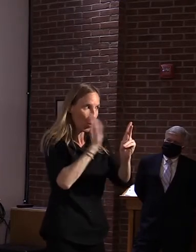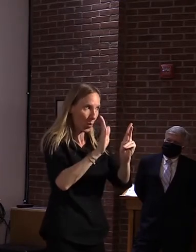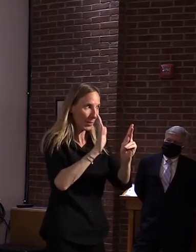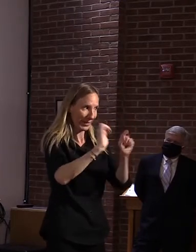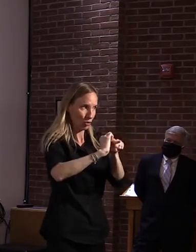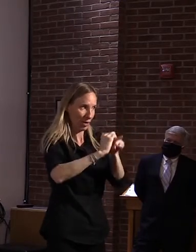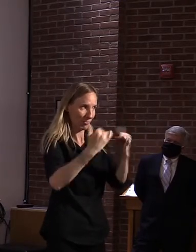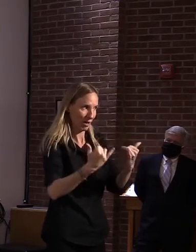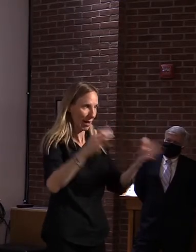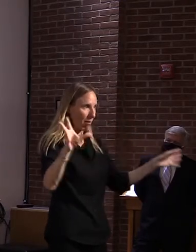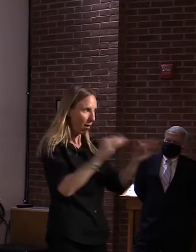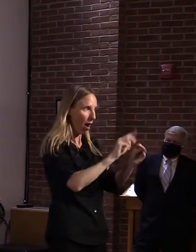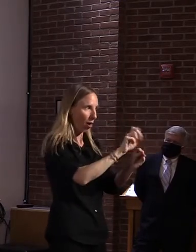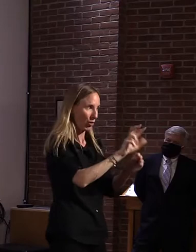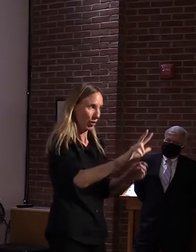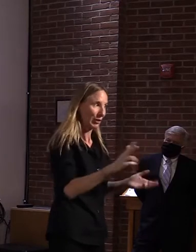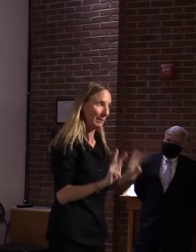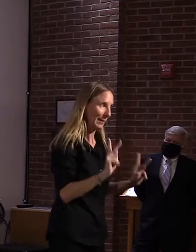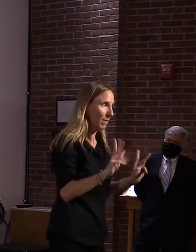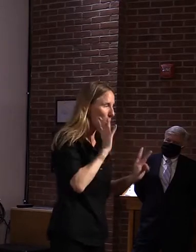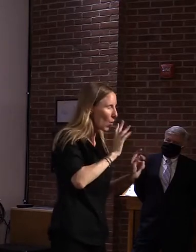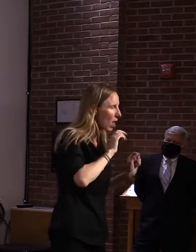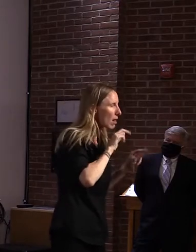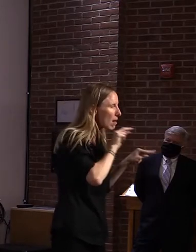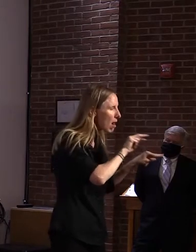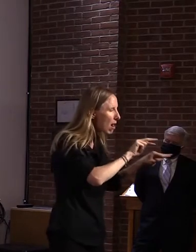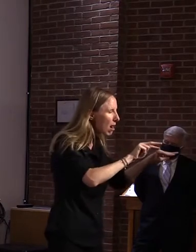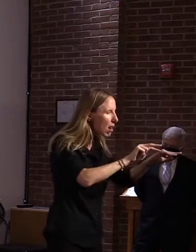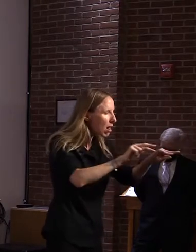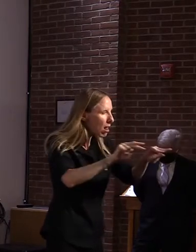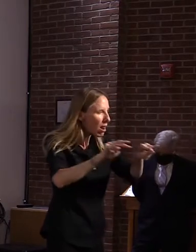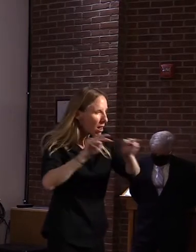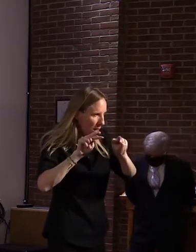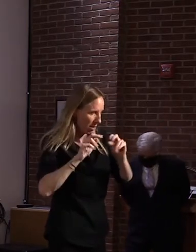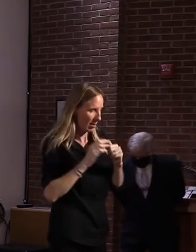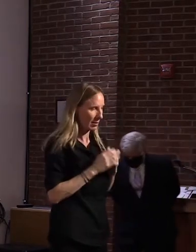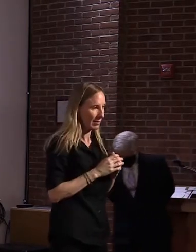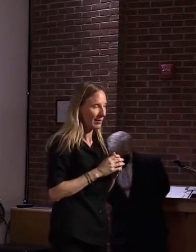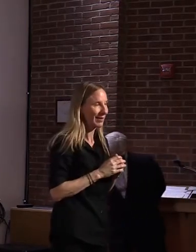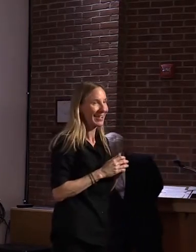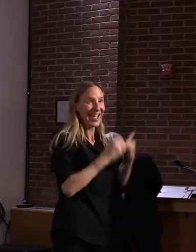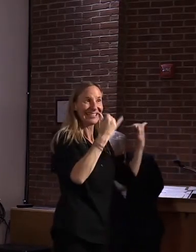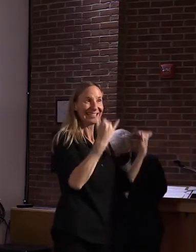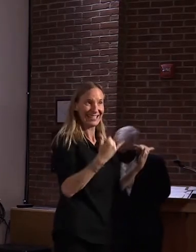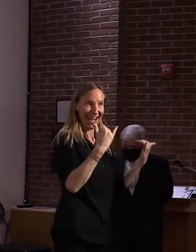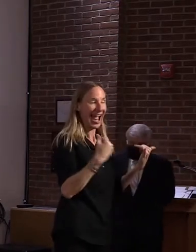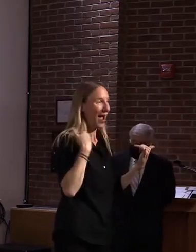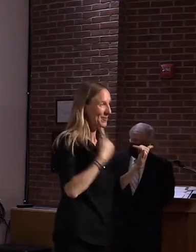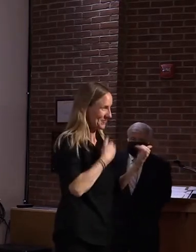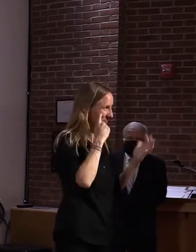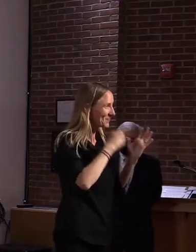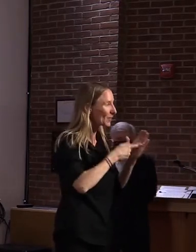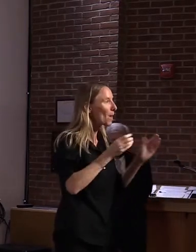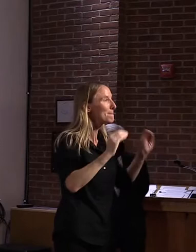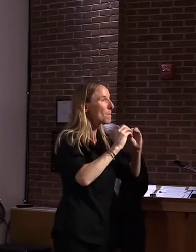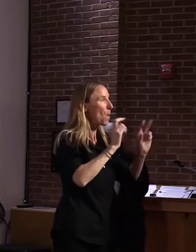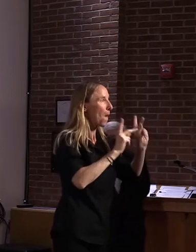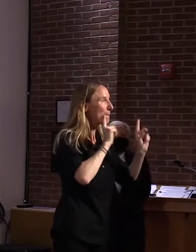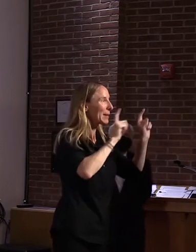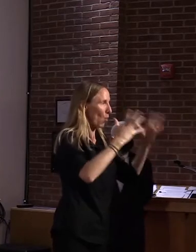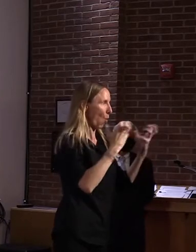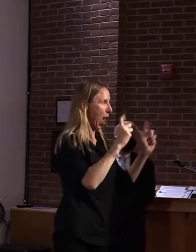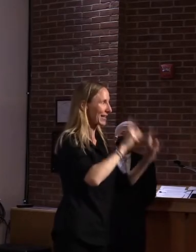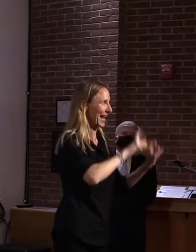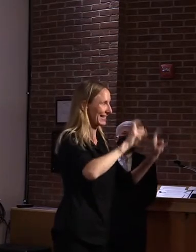In recent weeks, as cases have surged in many states, the demand for testing has soared, surpassing